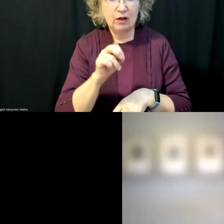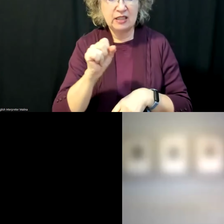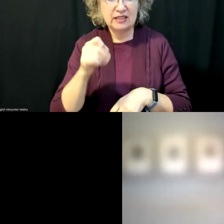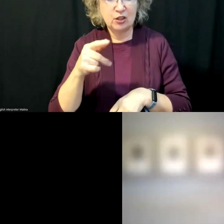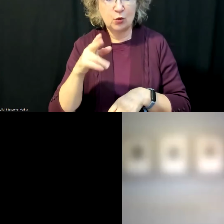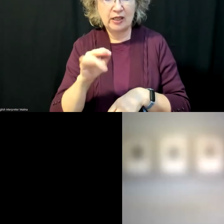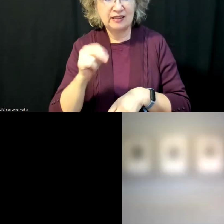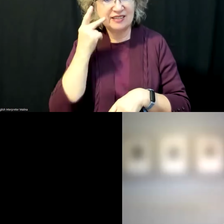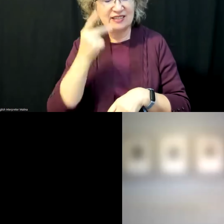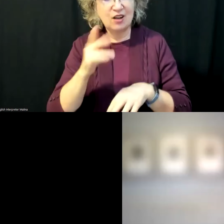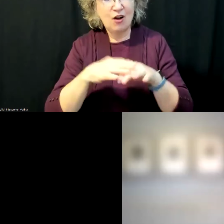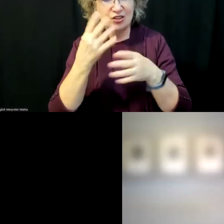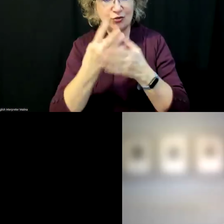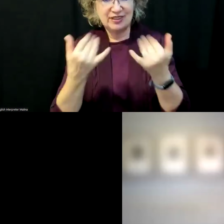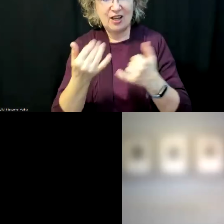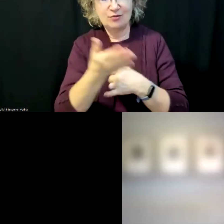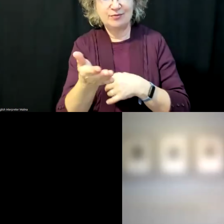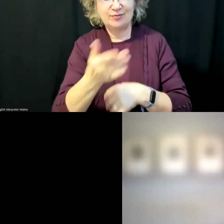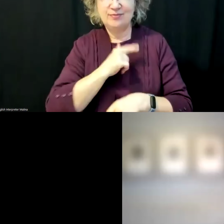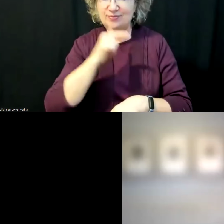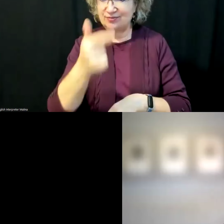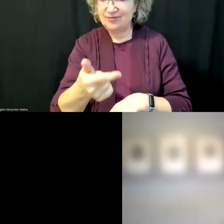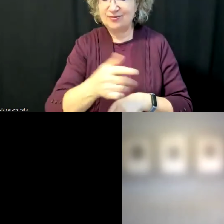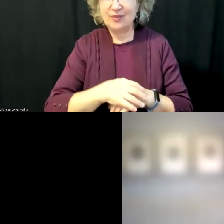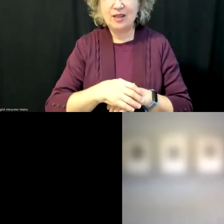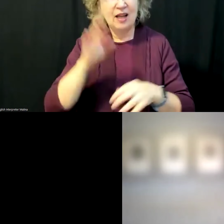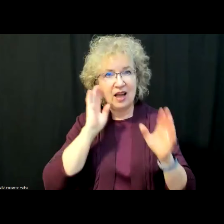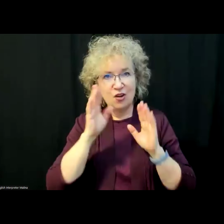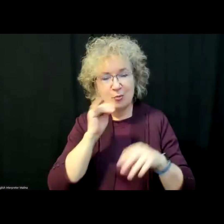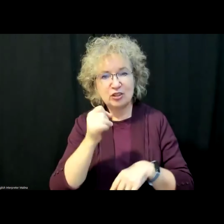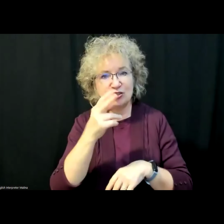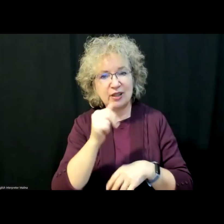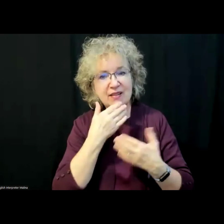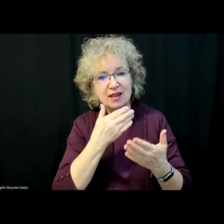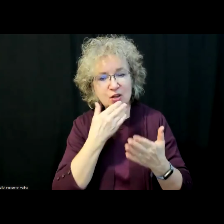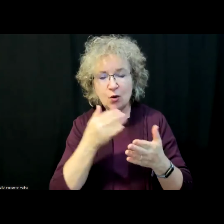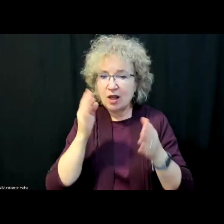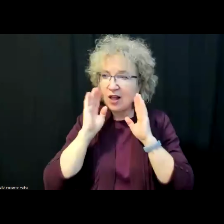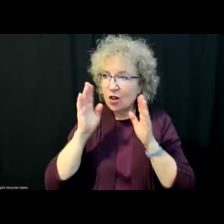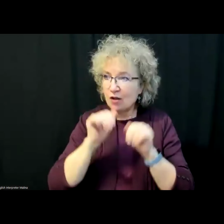right now. So, Claire, I'll hand it off to you. Hi, Misha. Thank you, and hi, everybody.